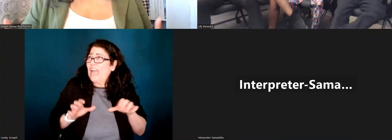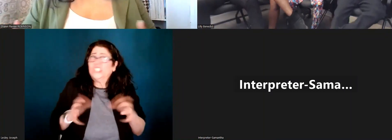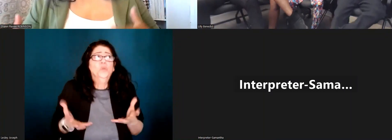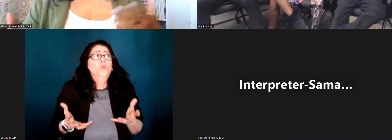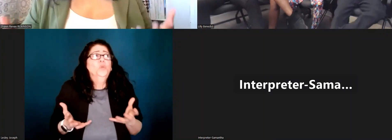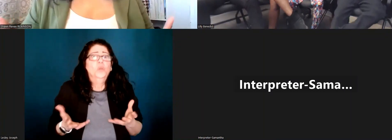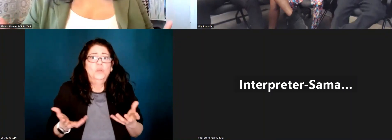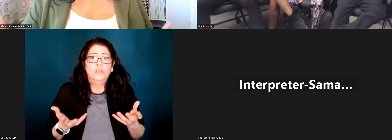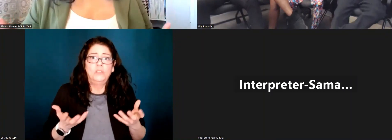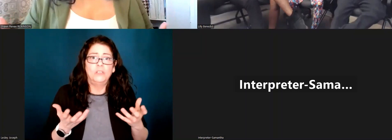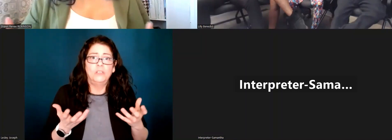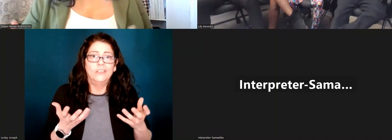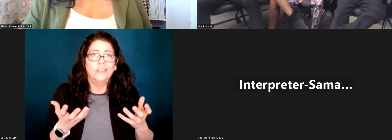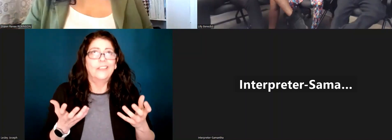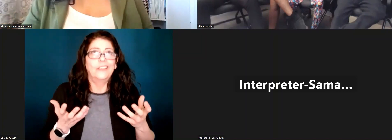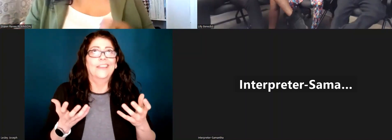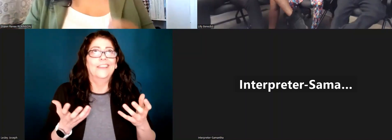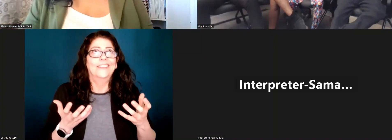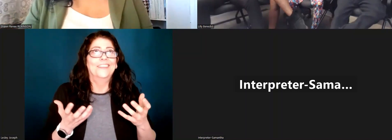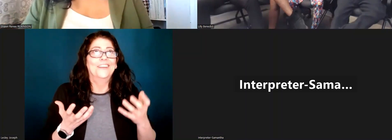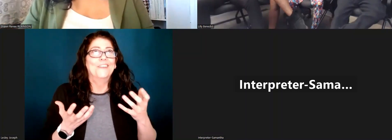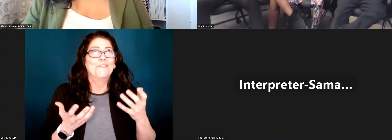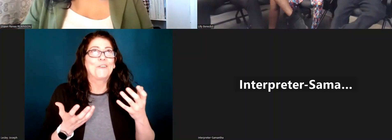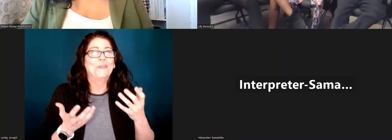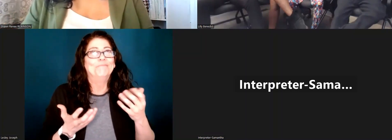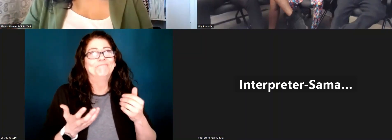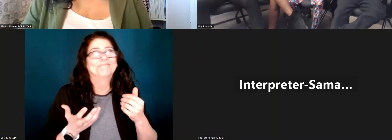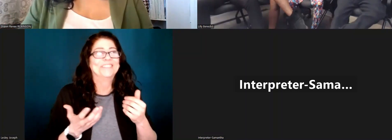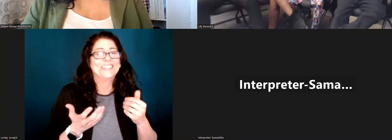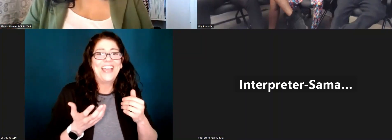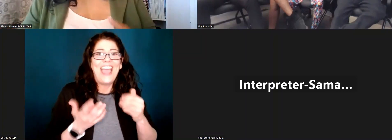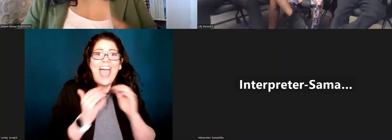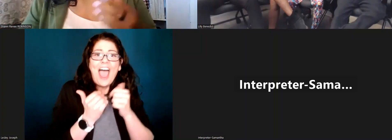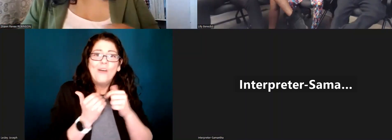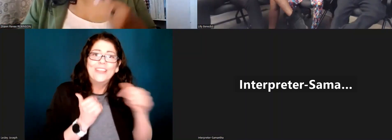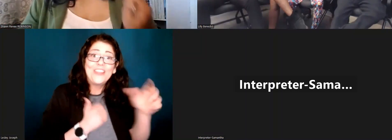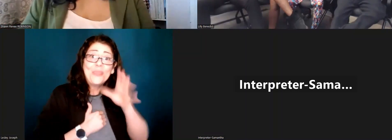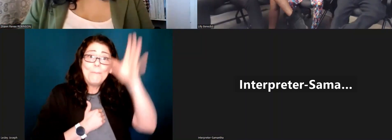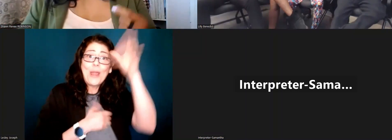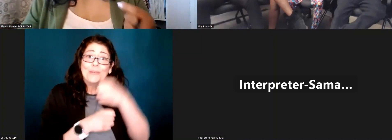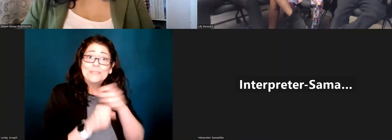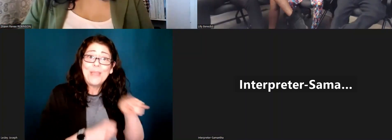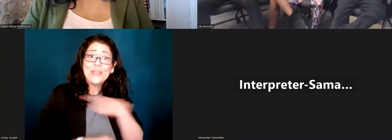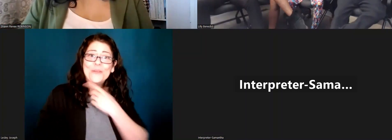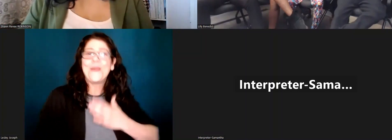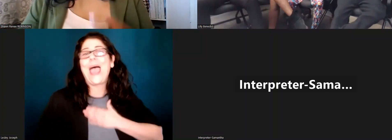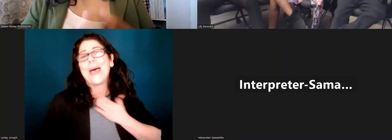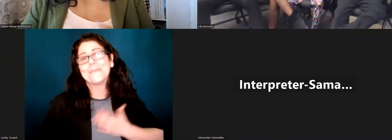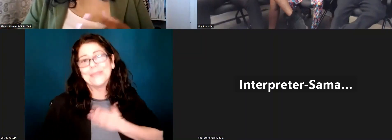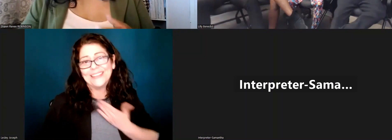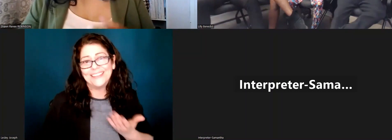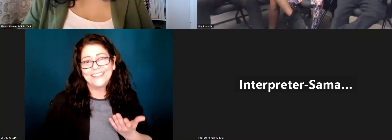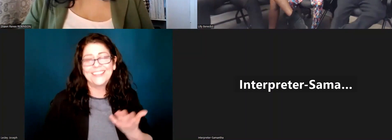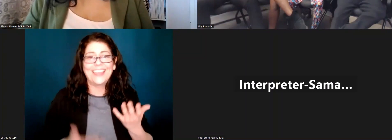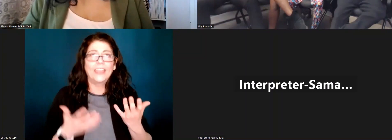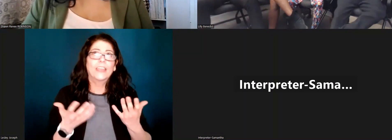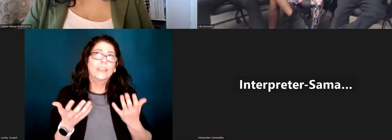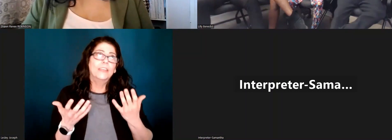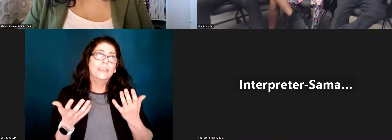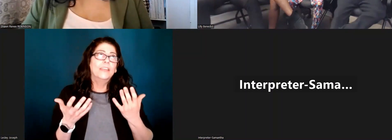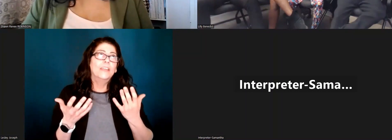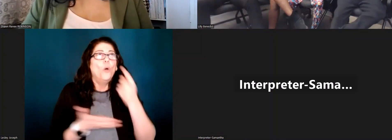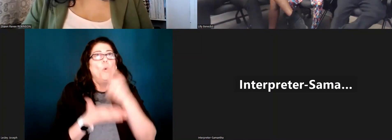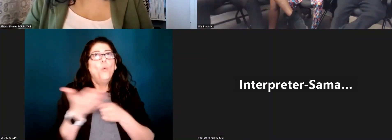lack of a better term, make you happy? What is the advice, or what would you like to see in your